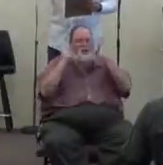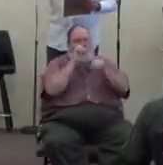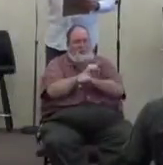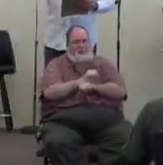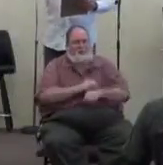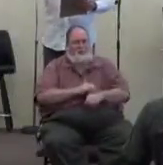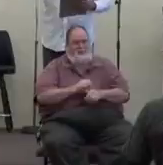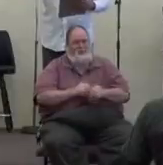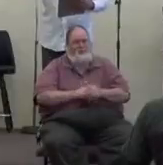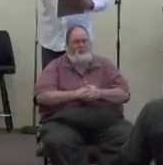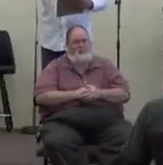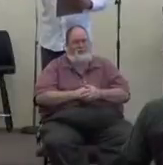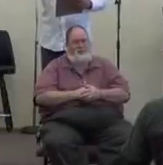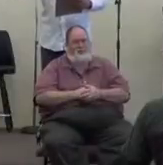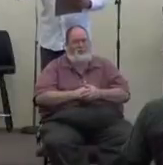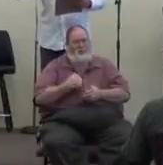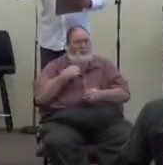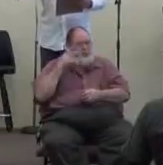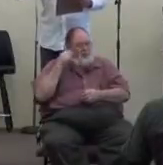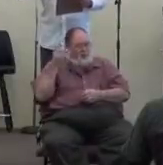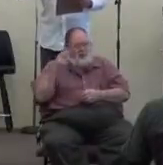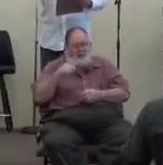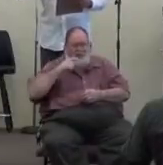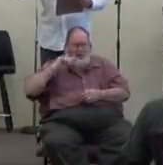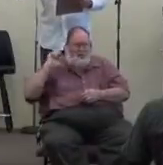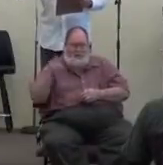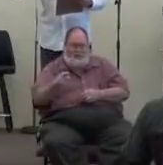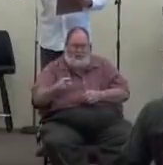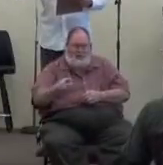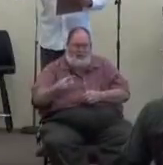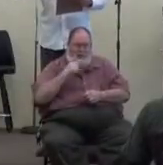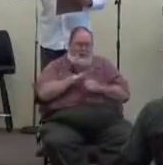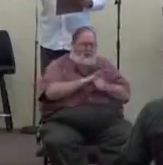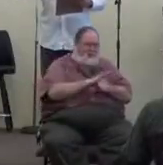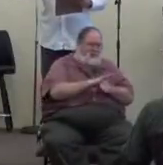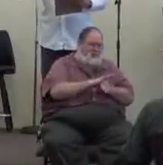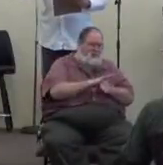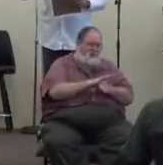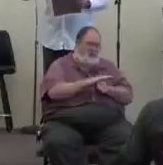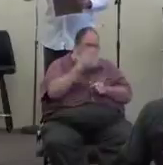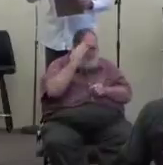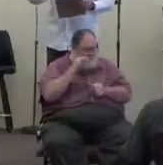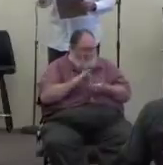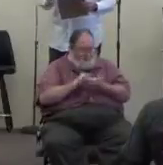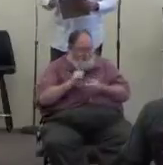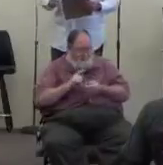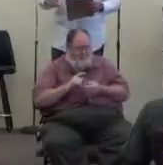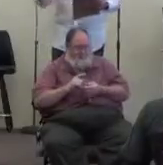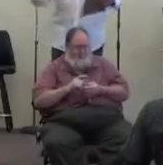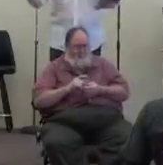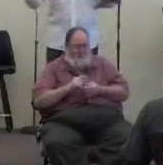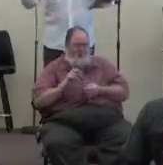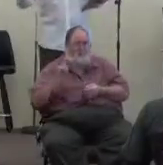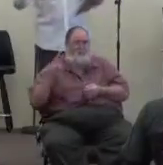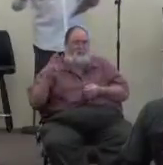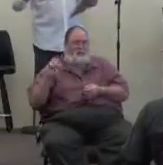We hear him give commands and promises. And you know that's where the rubber meets the road